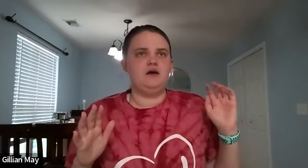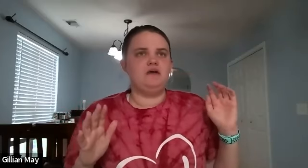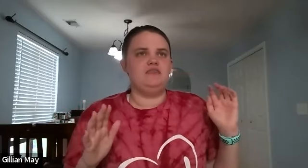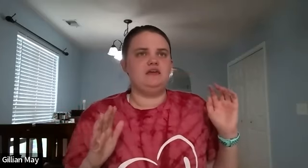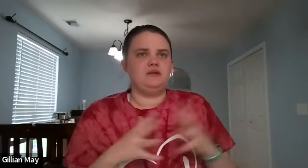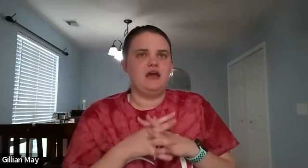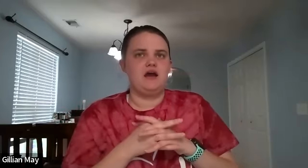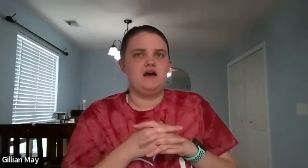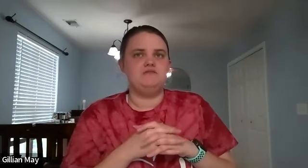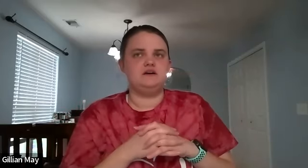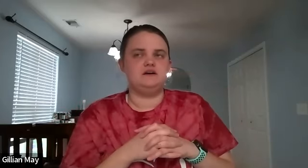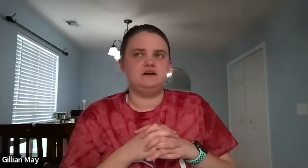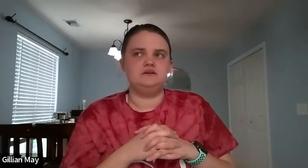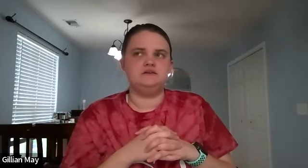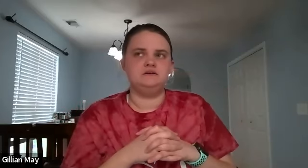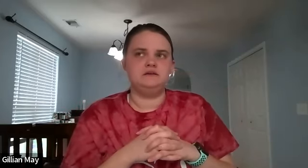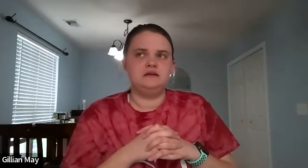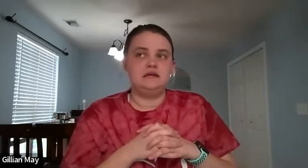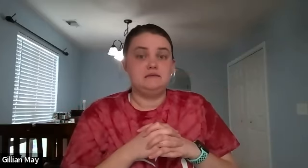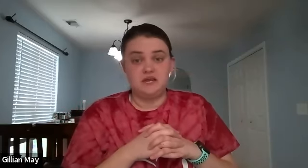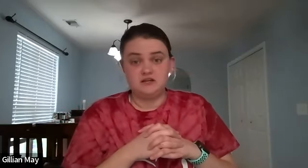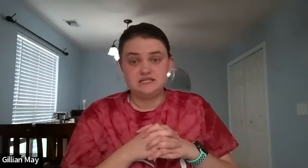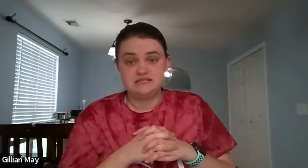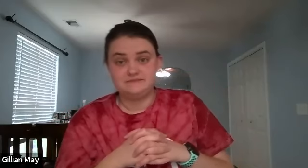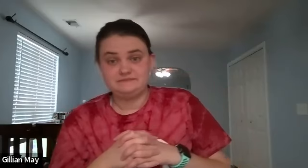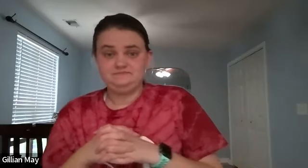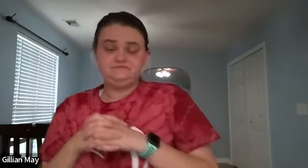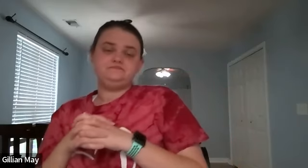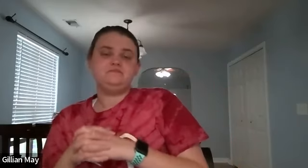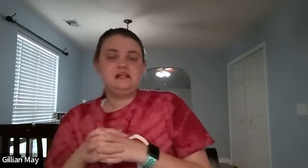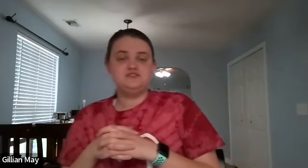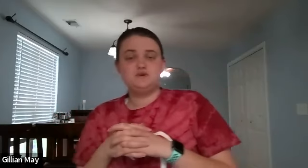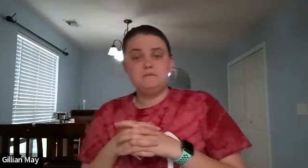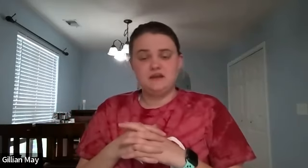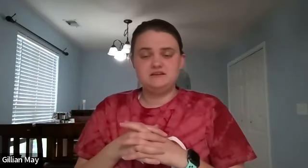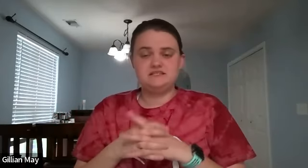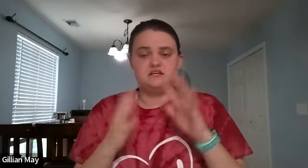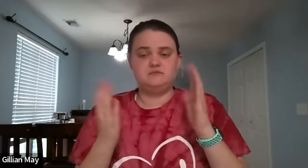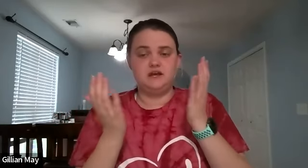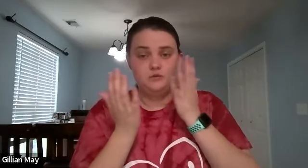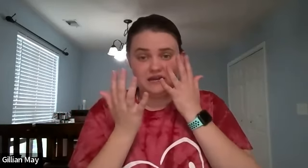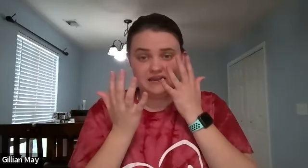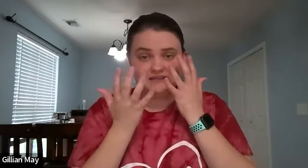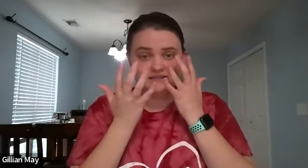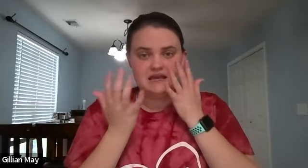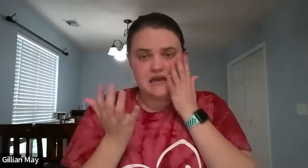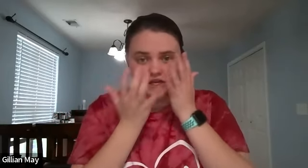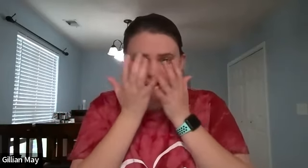And then we have embarrassed. So embarrassed is going to be open hands, and you go up,